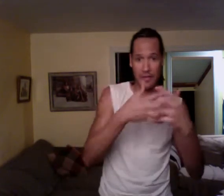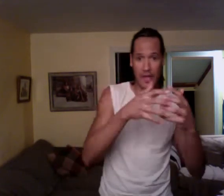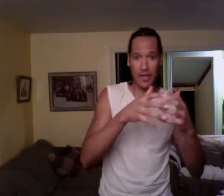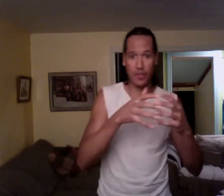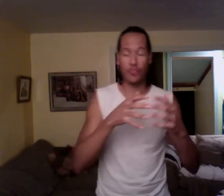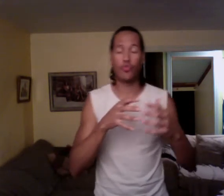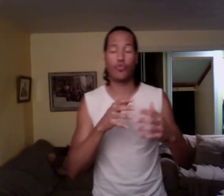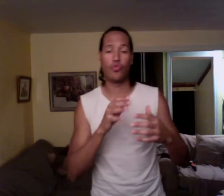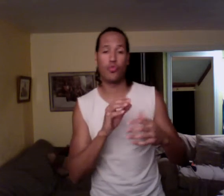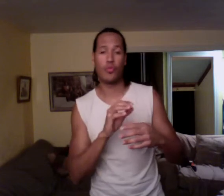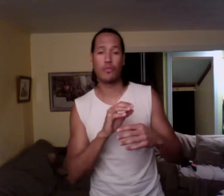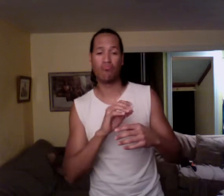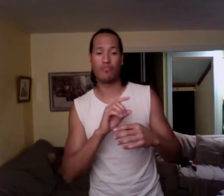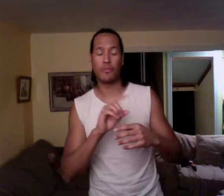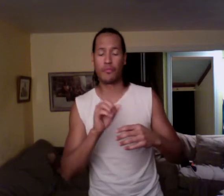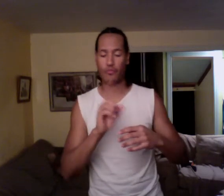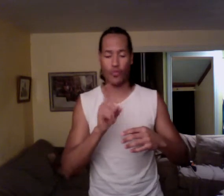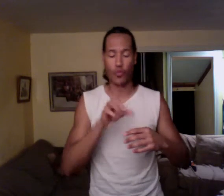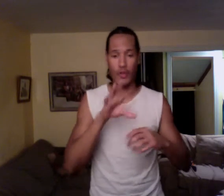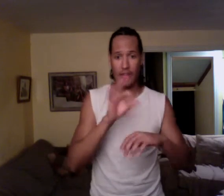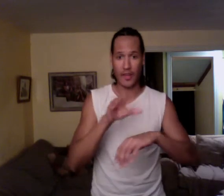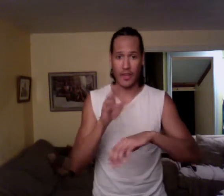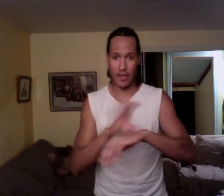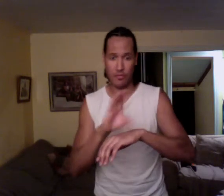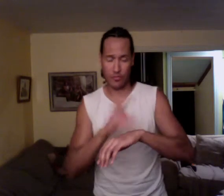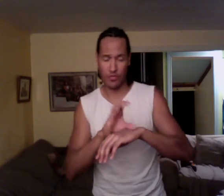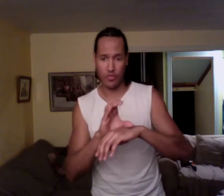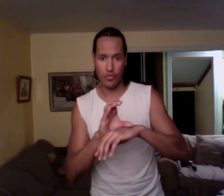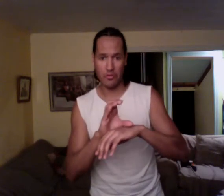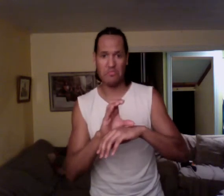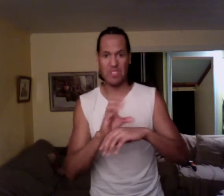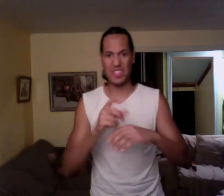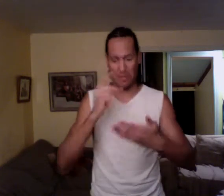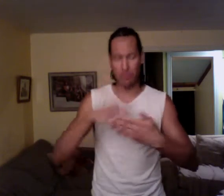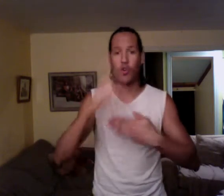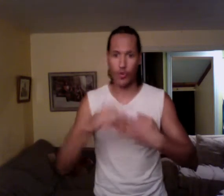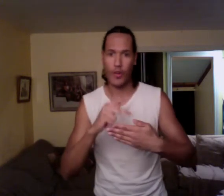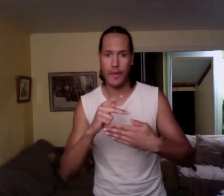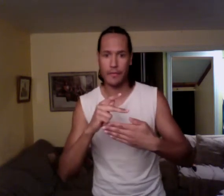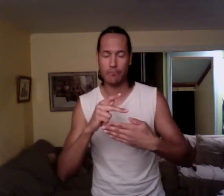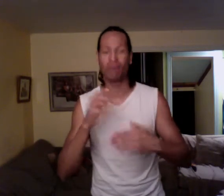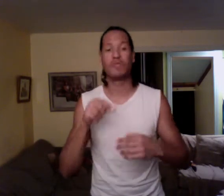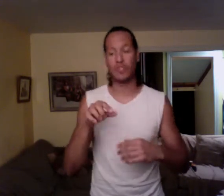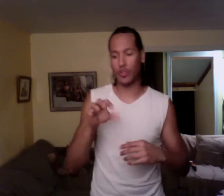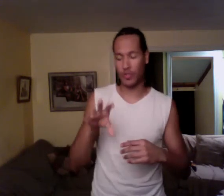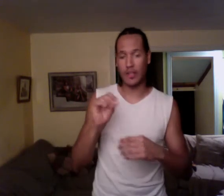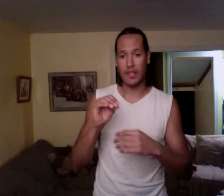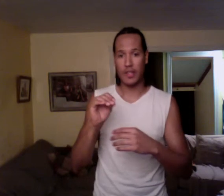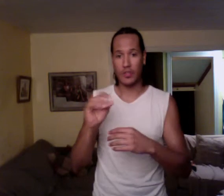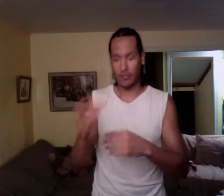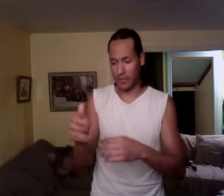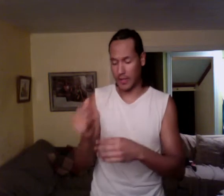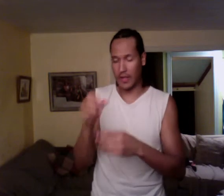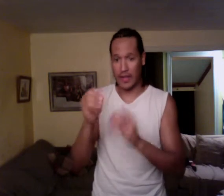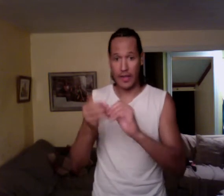program, a computer program, that you then feed in that employee's number with the hours. And what's really